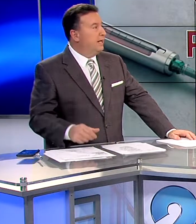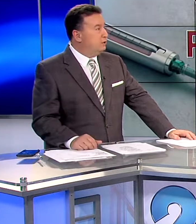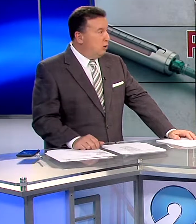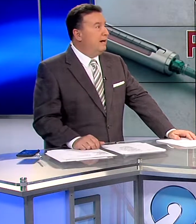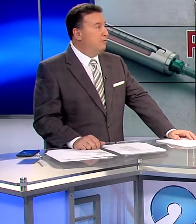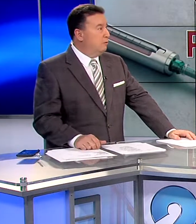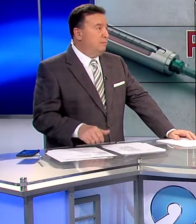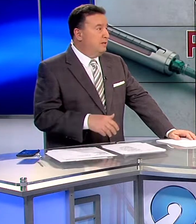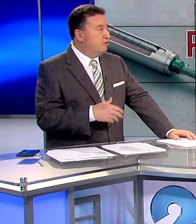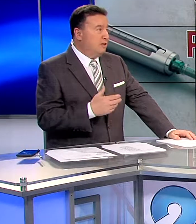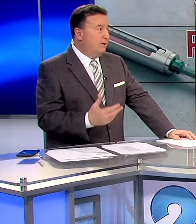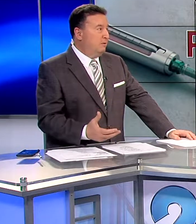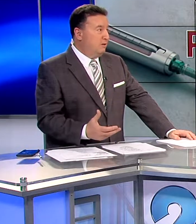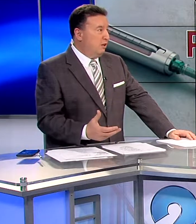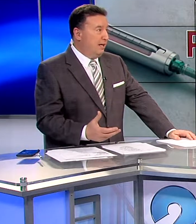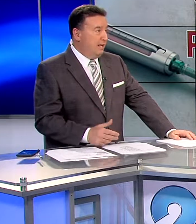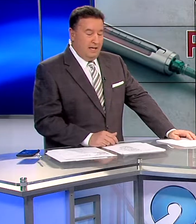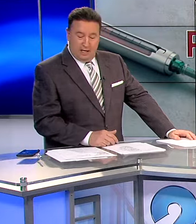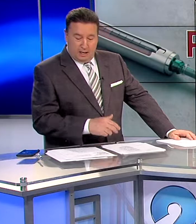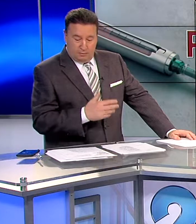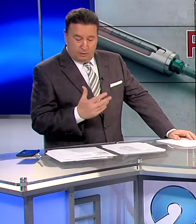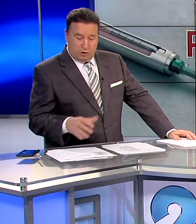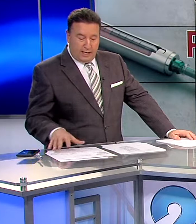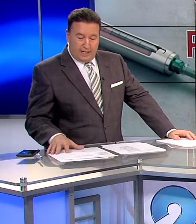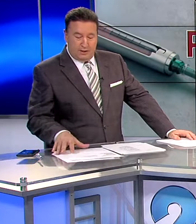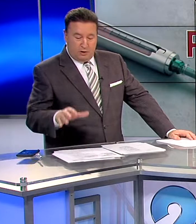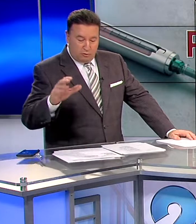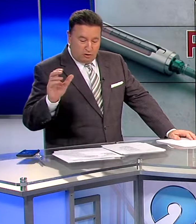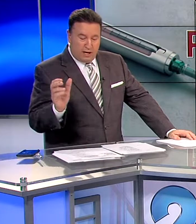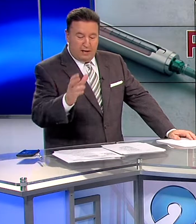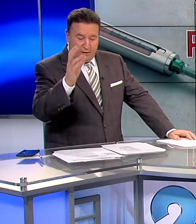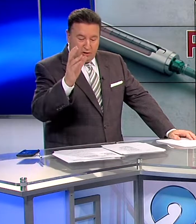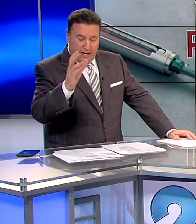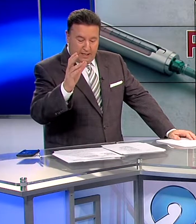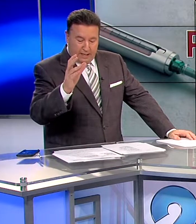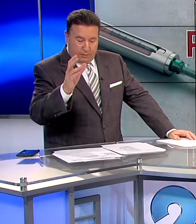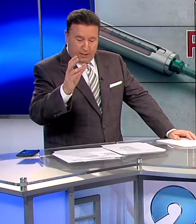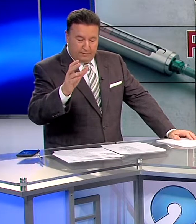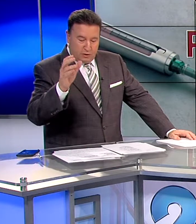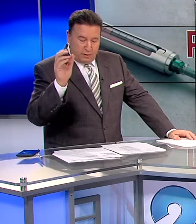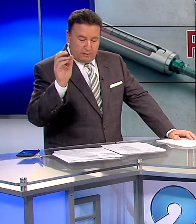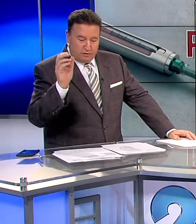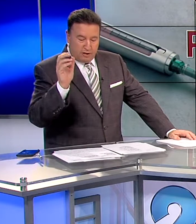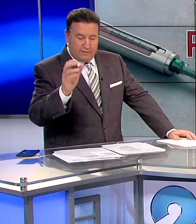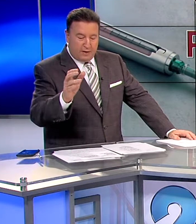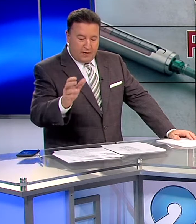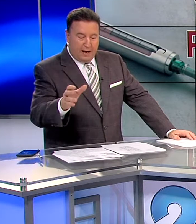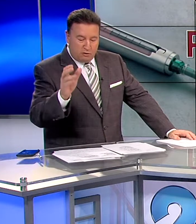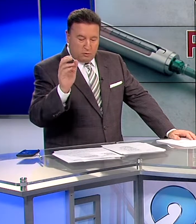the Chick-fil-A drive-through, but this is not what it's like. We're trying to get the doses out, he said. We have